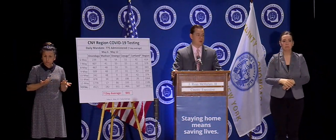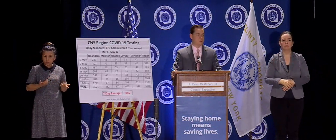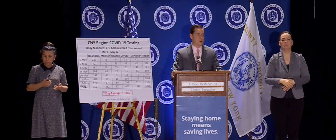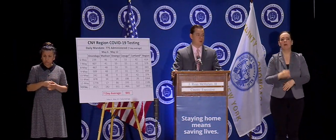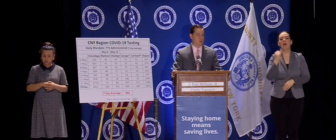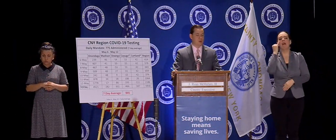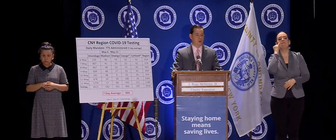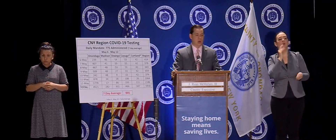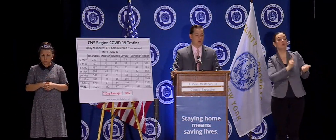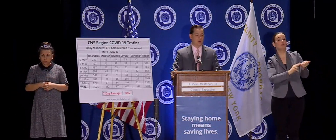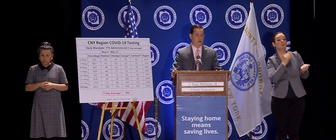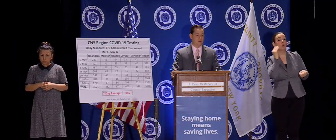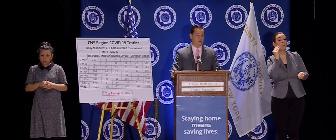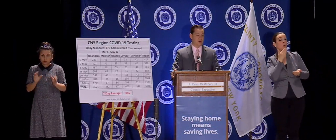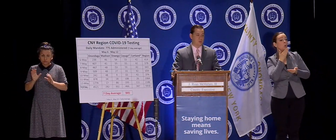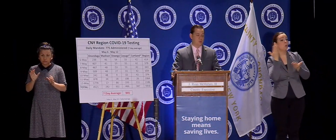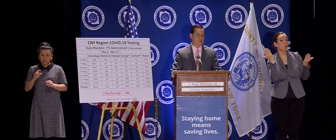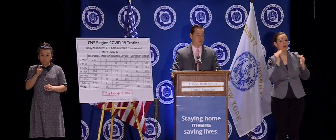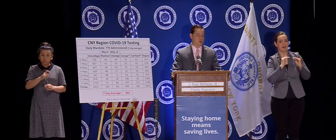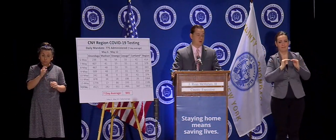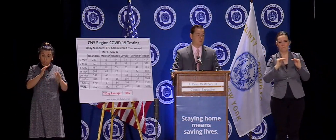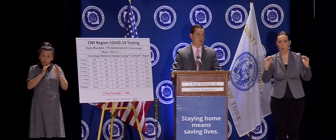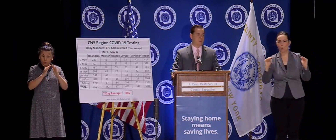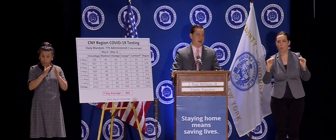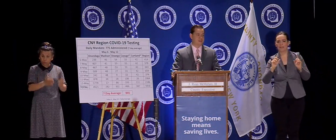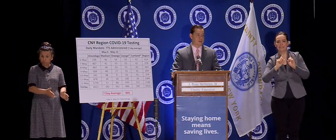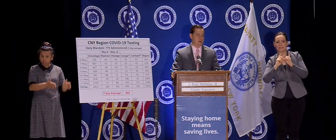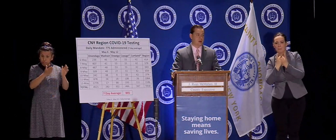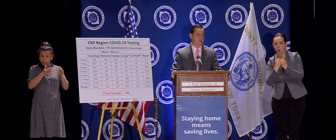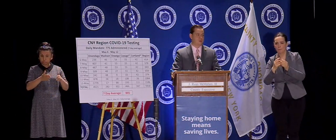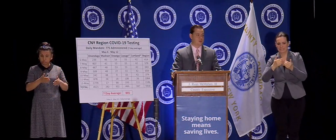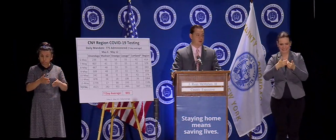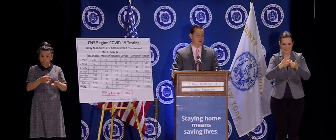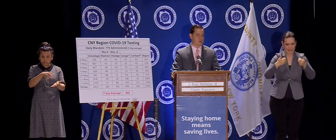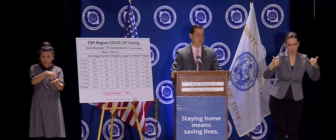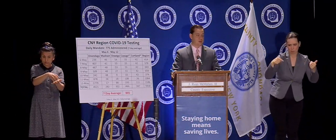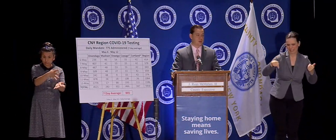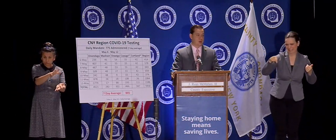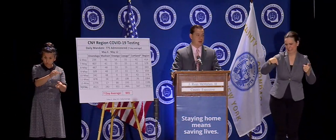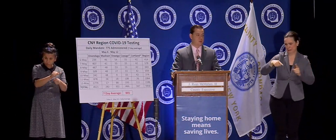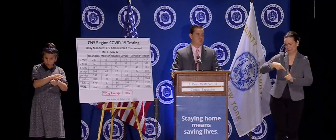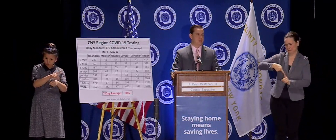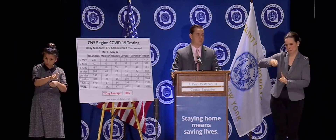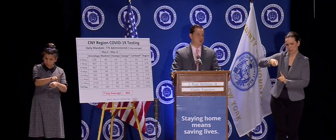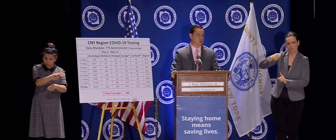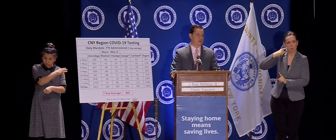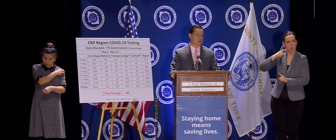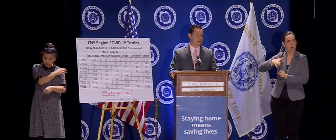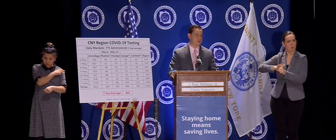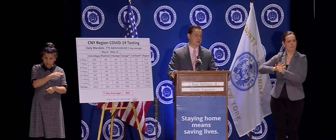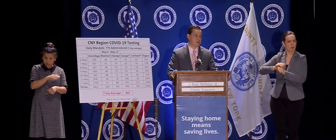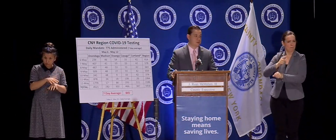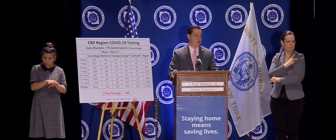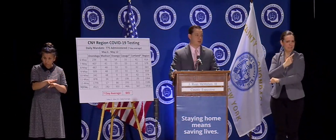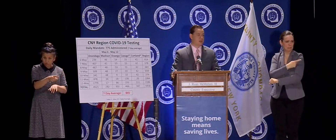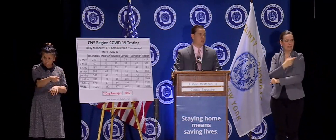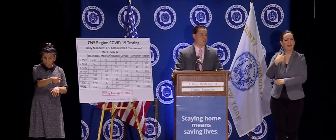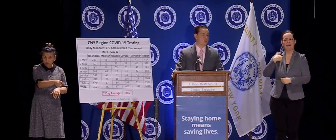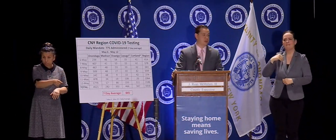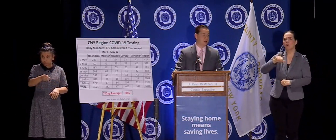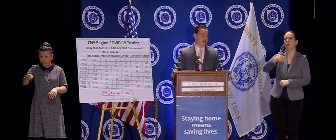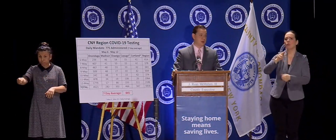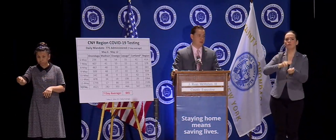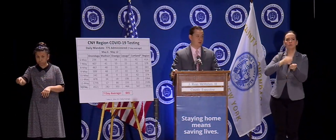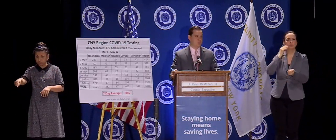in a nursing home, we have built up enough capacity in other facilities to take those residents so that they